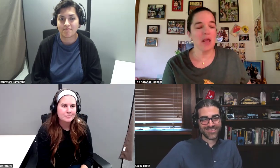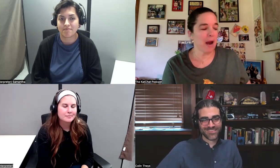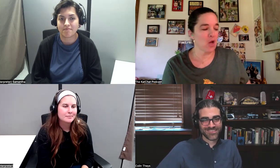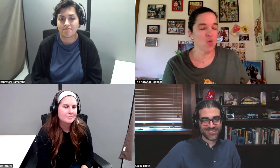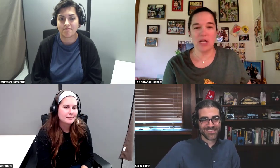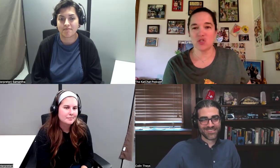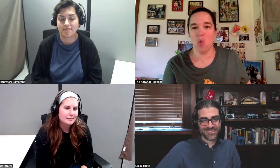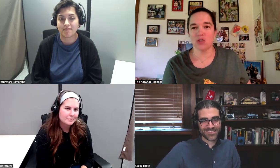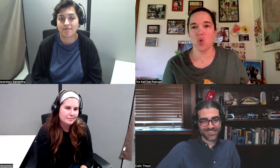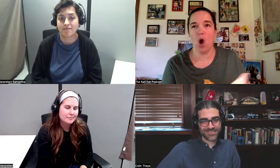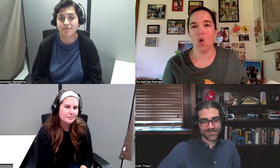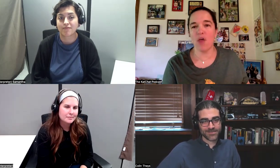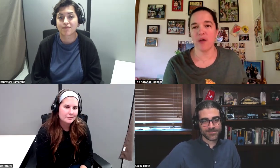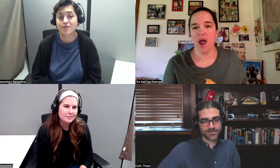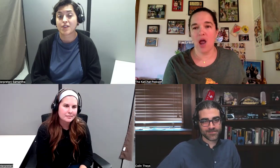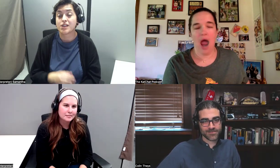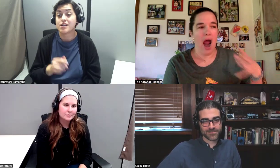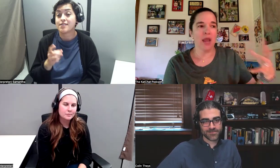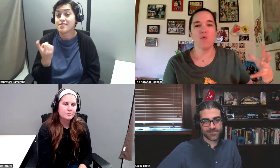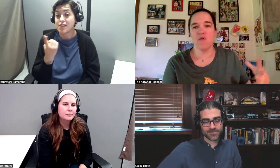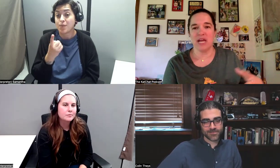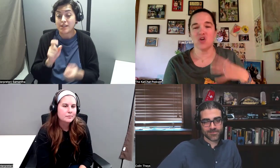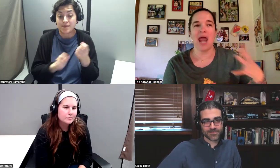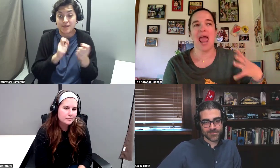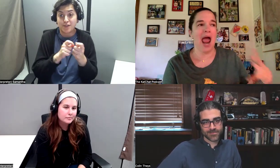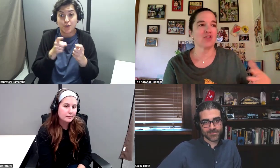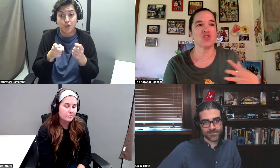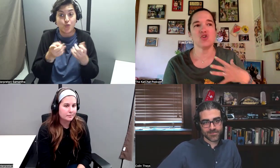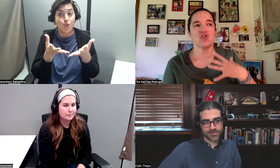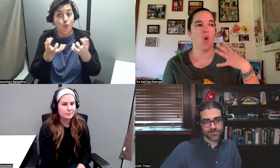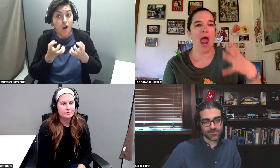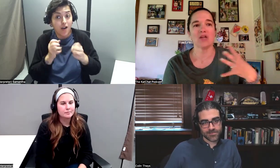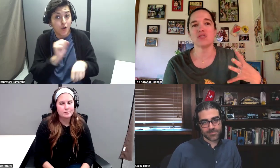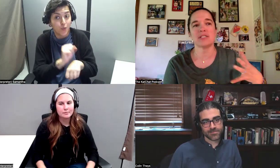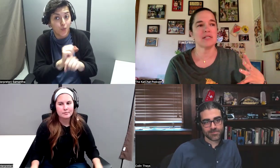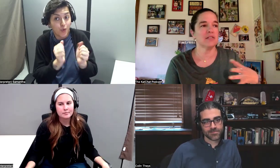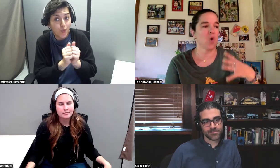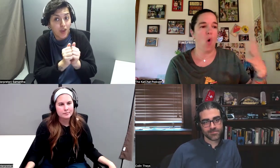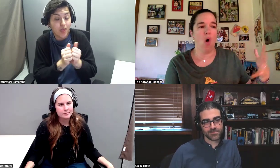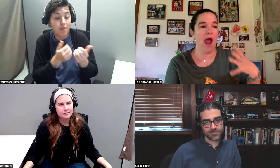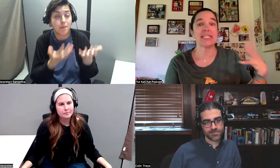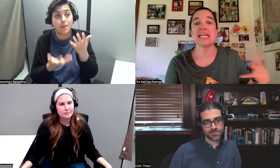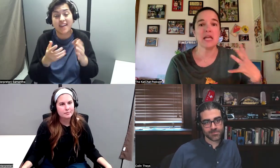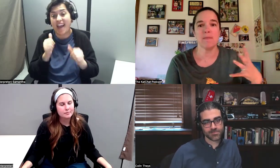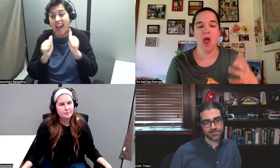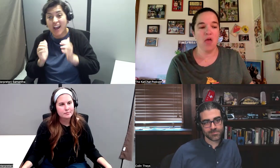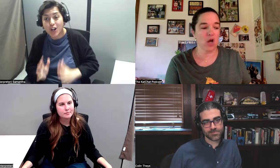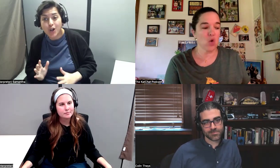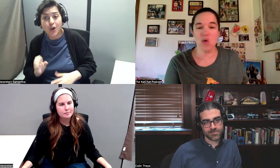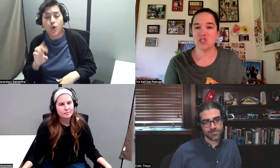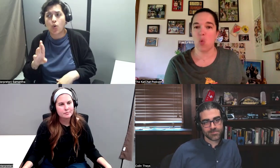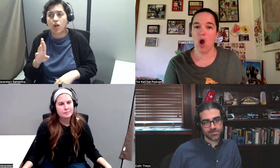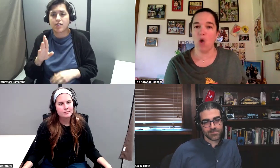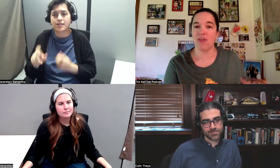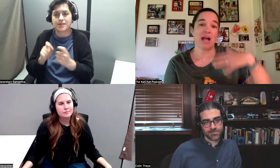Is there anybody you wish you want to work with on a movie? Are there any actor or actress or a team that